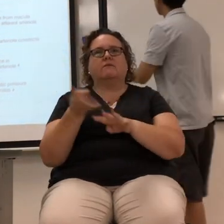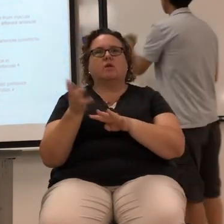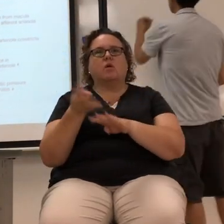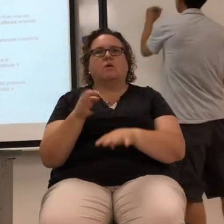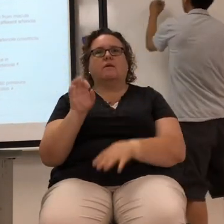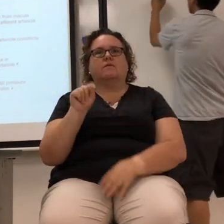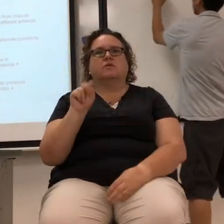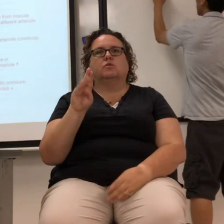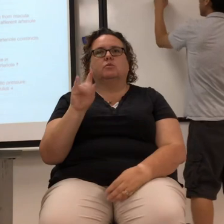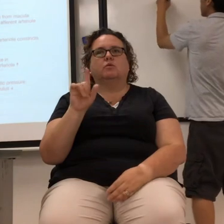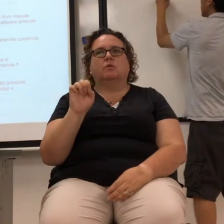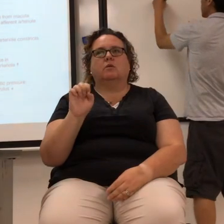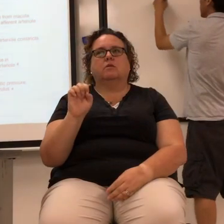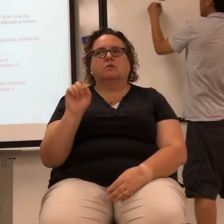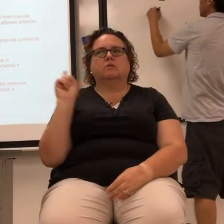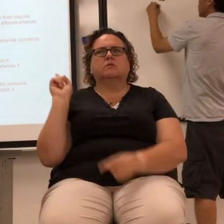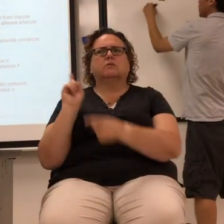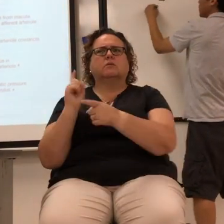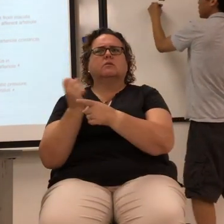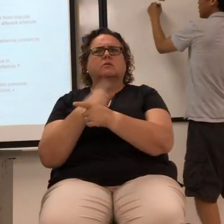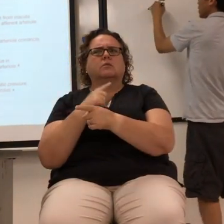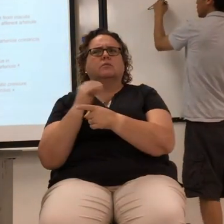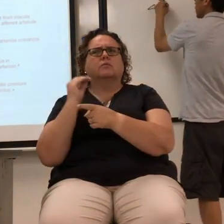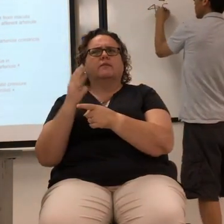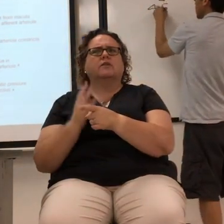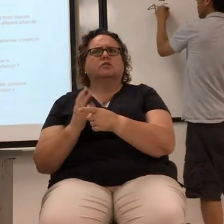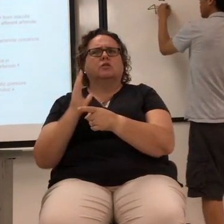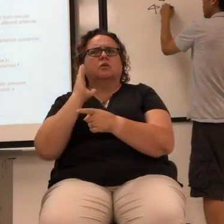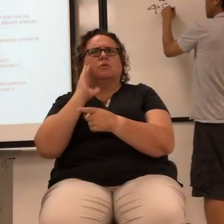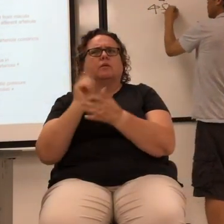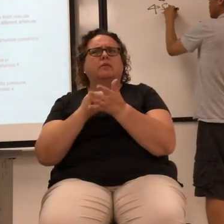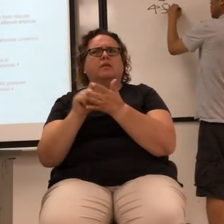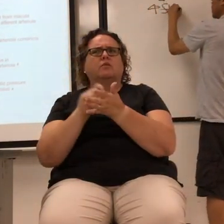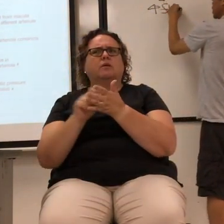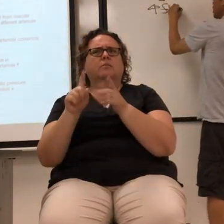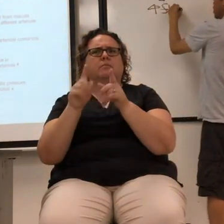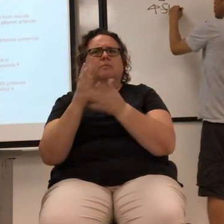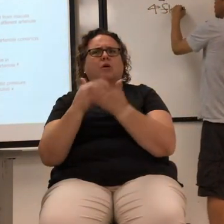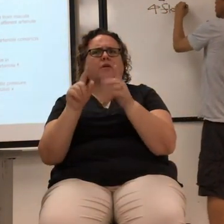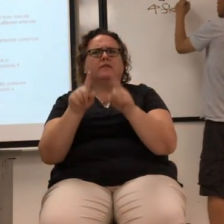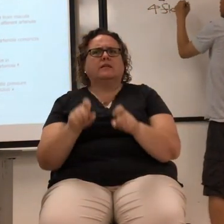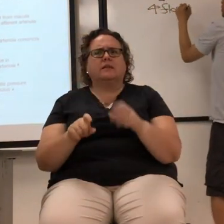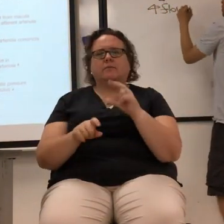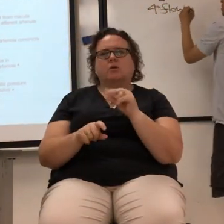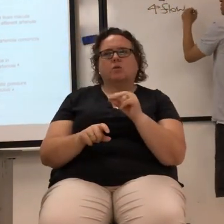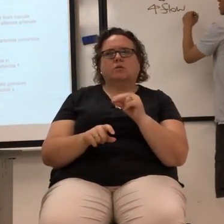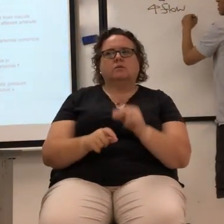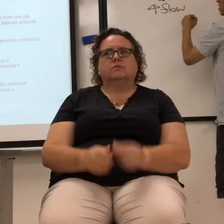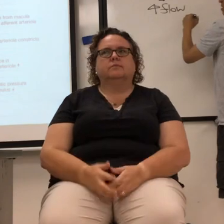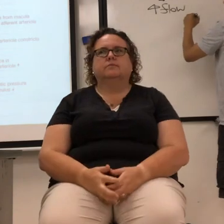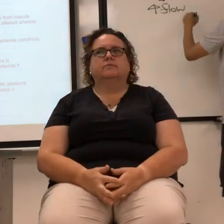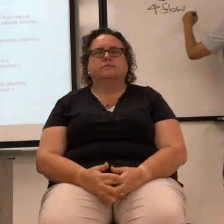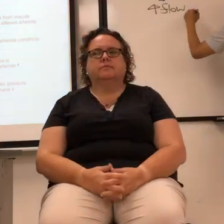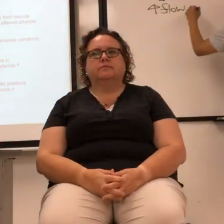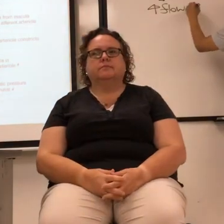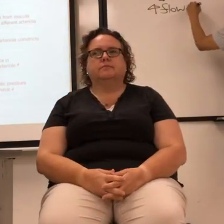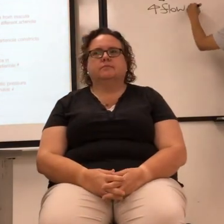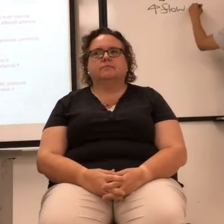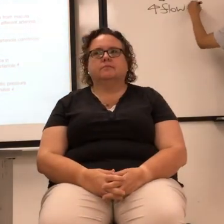two says. Yeah. It's going to be the ring blood. Oh, no.